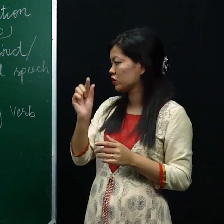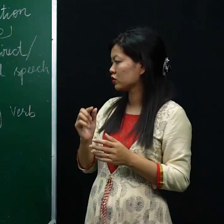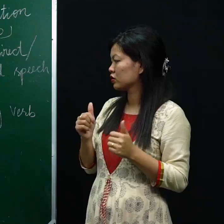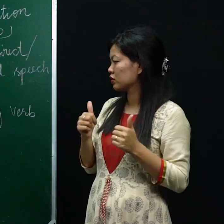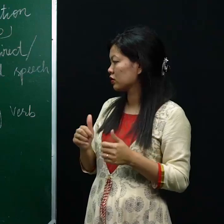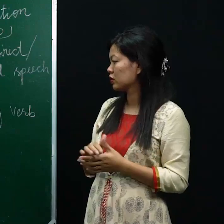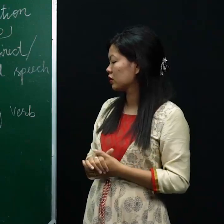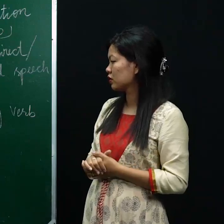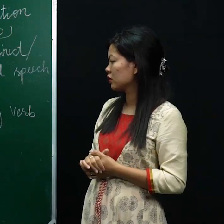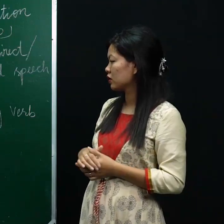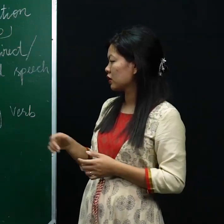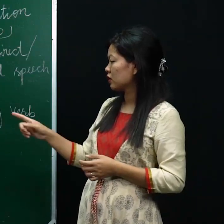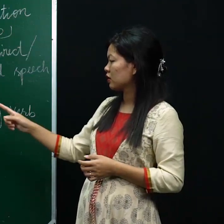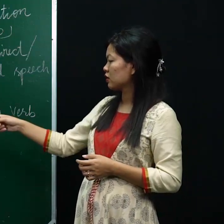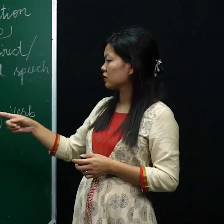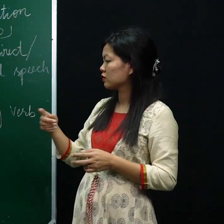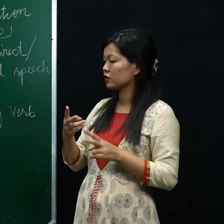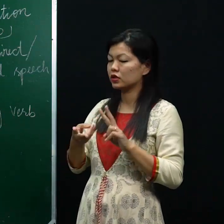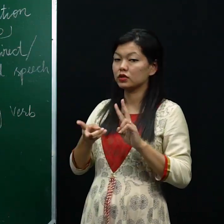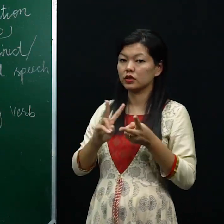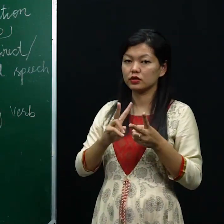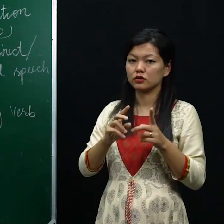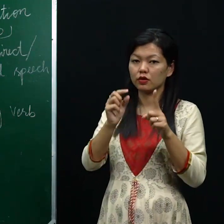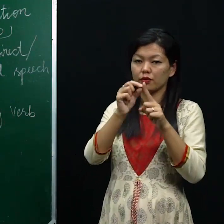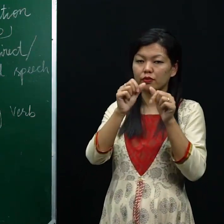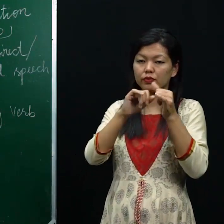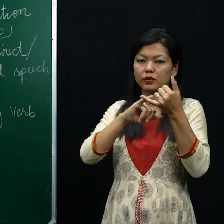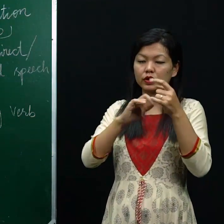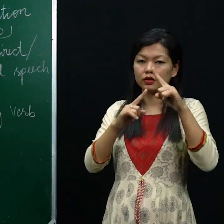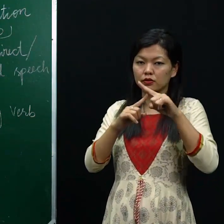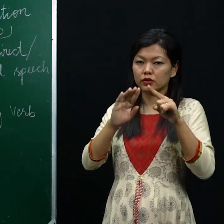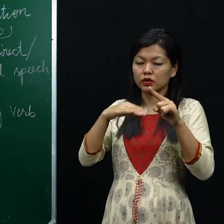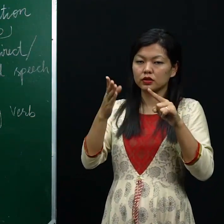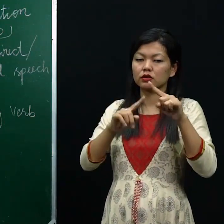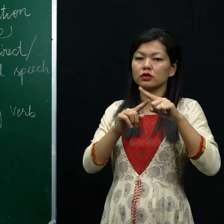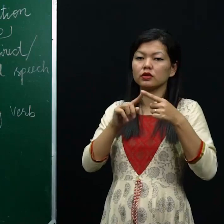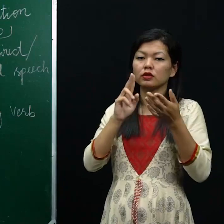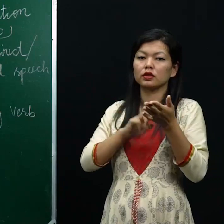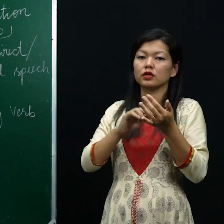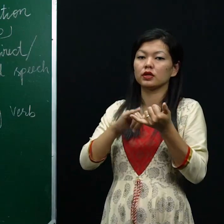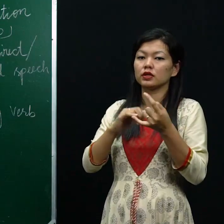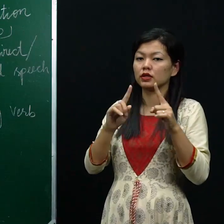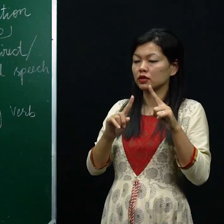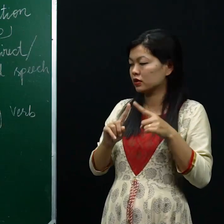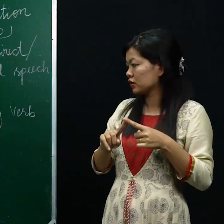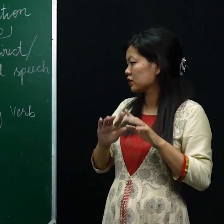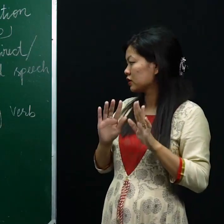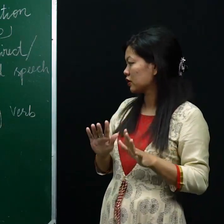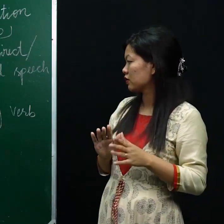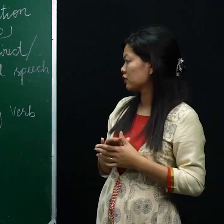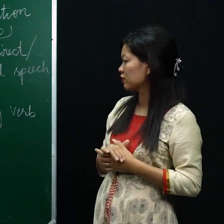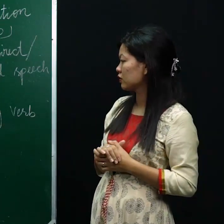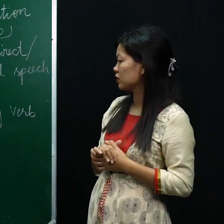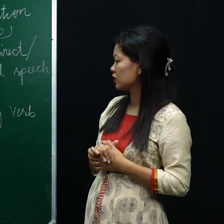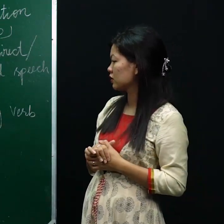tenses, the tense will be changed to past tense every time in the reporting verb. Because even if this is in present tense,